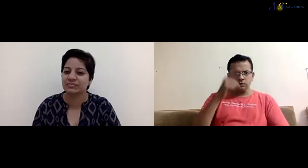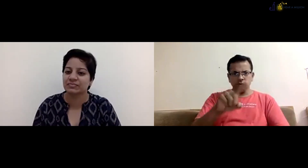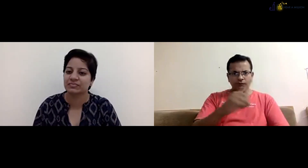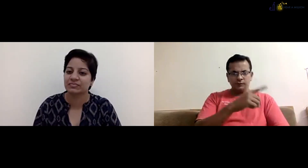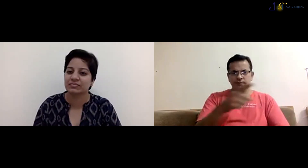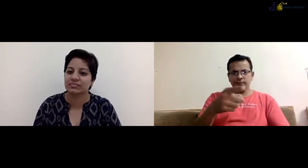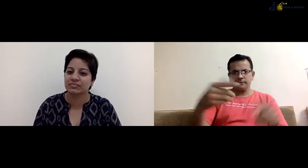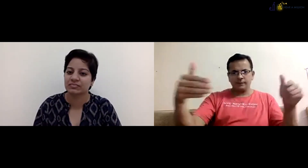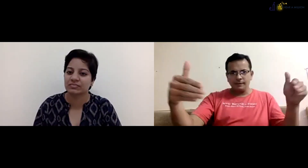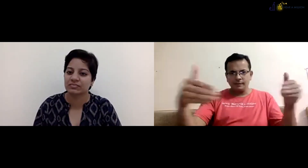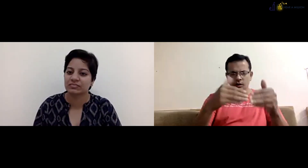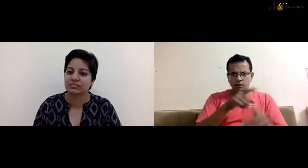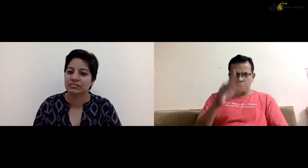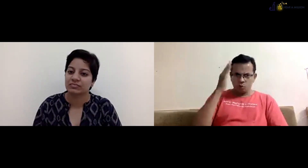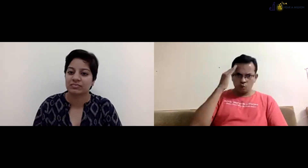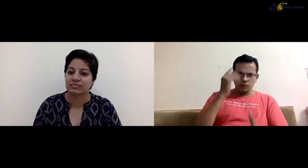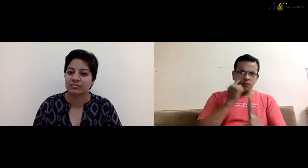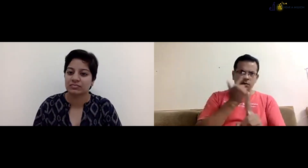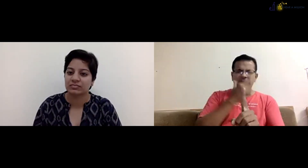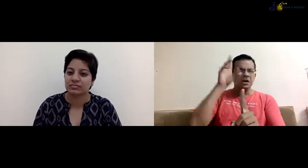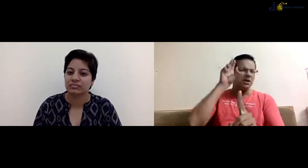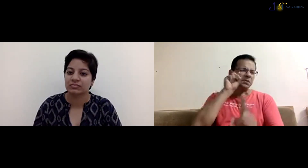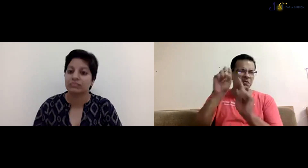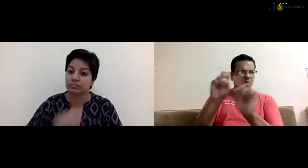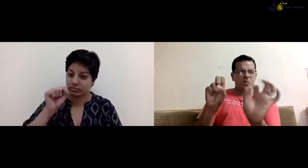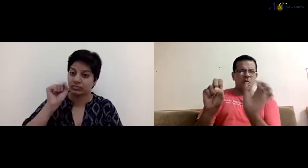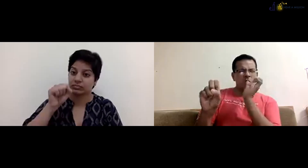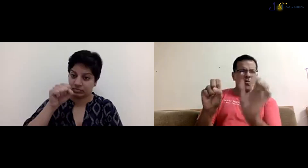are facing this thing. So when